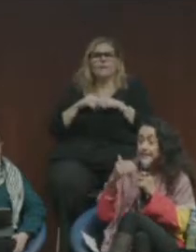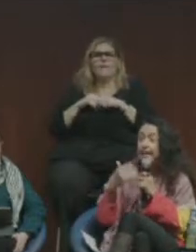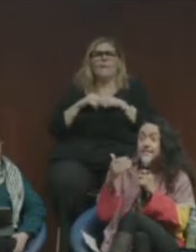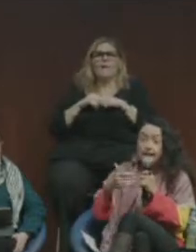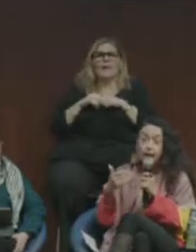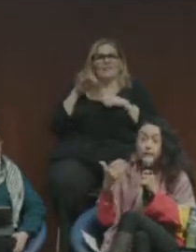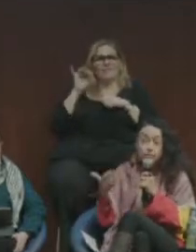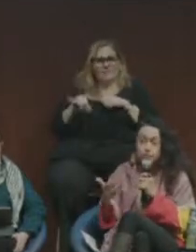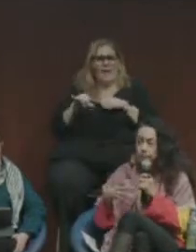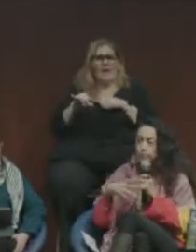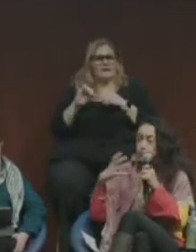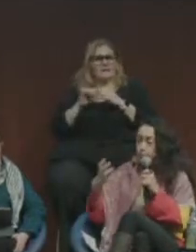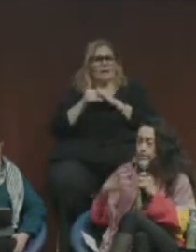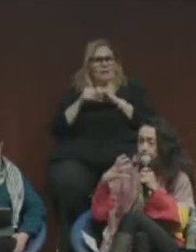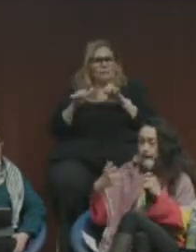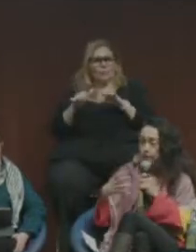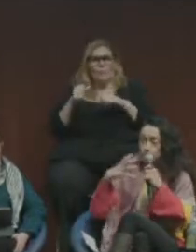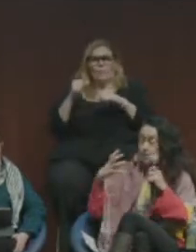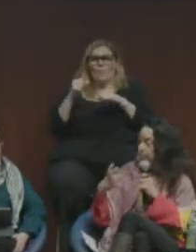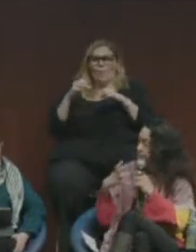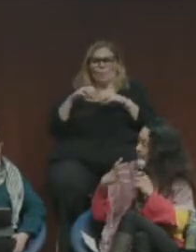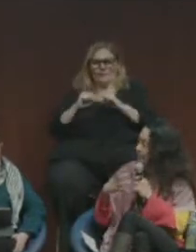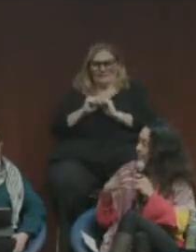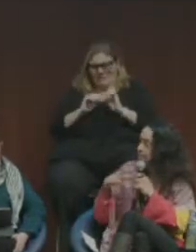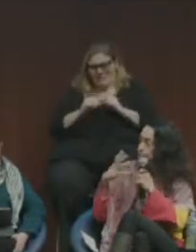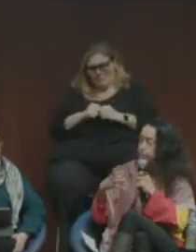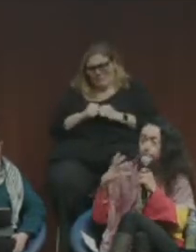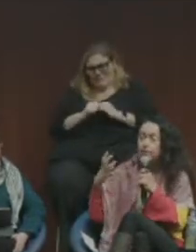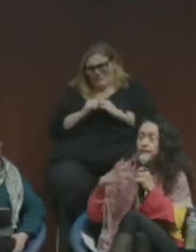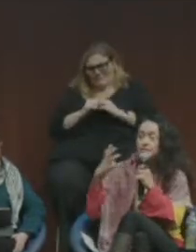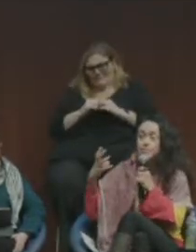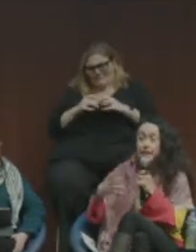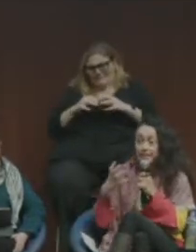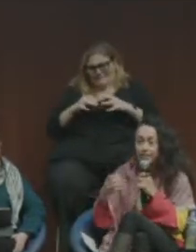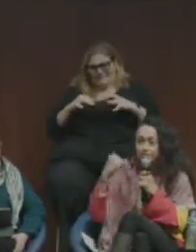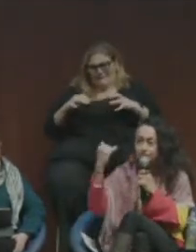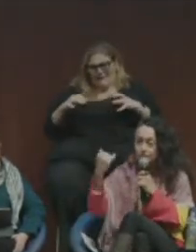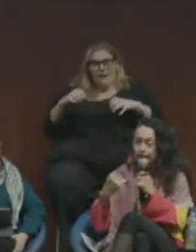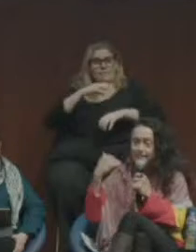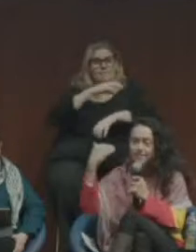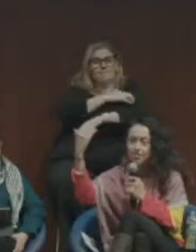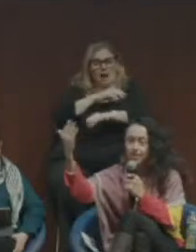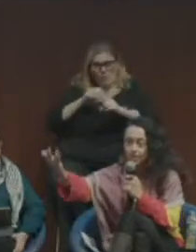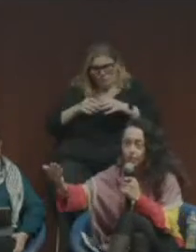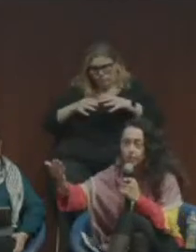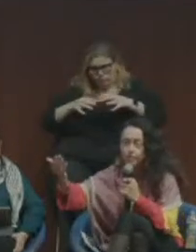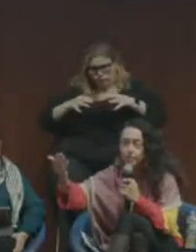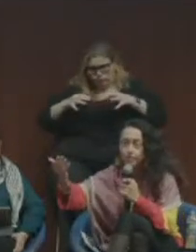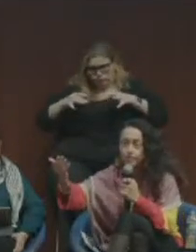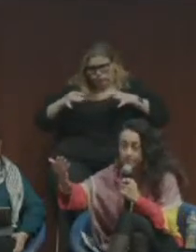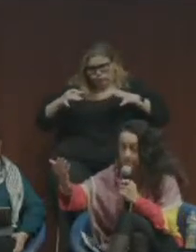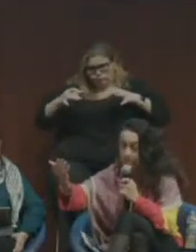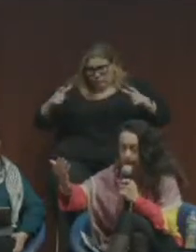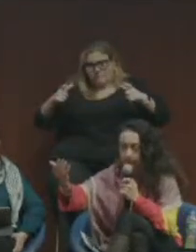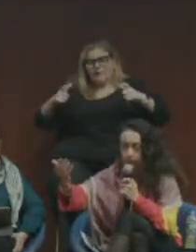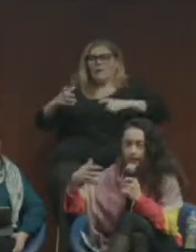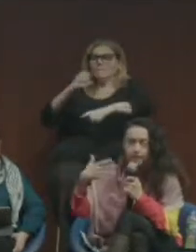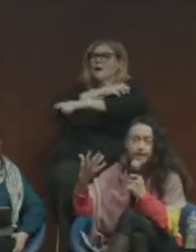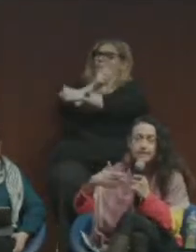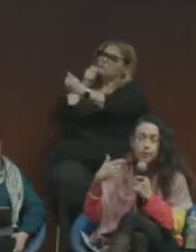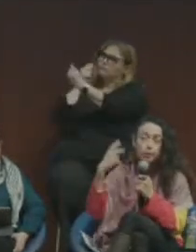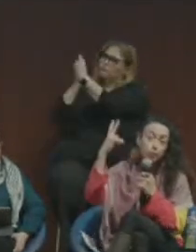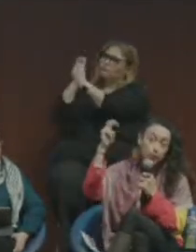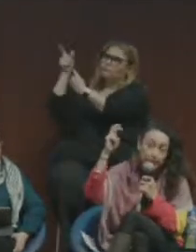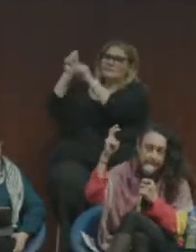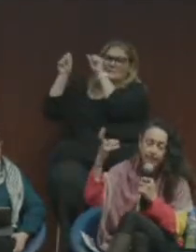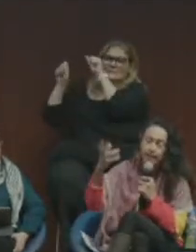And that's how we do it. We build the power here that gets, the people power gets big enough to challenge, you know, the system power, and